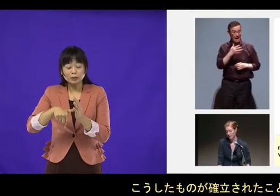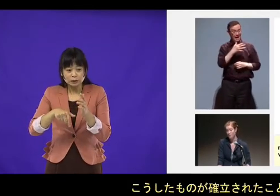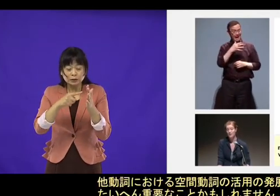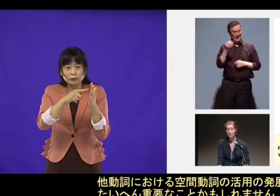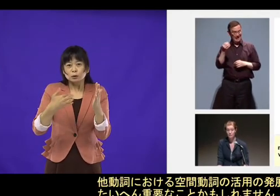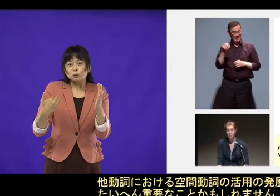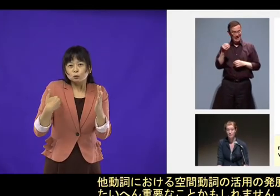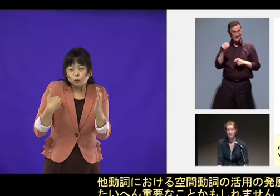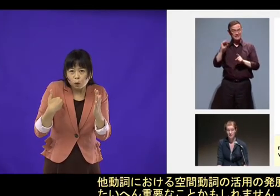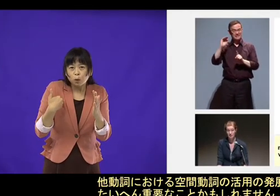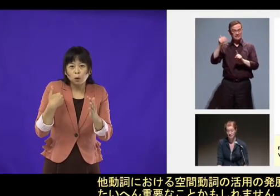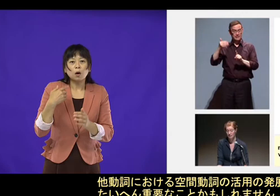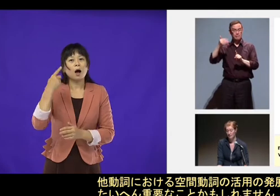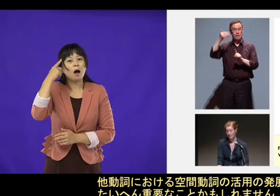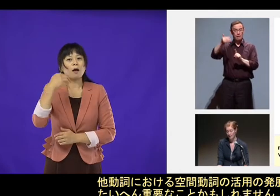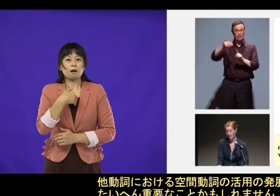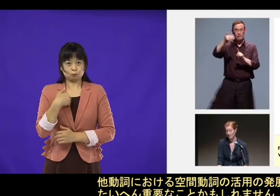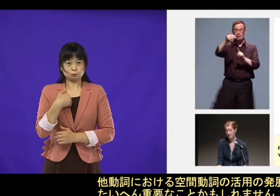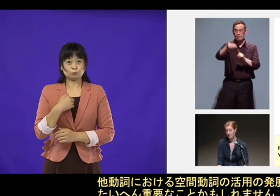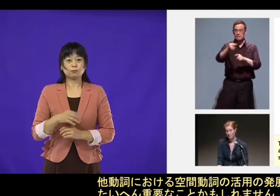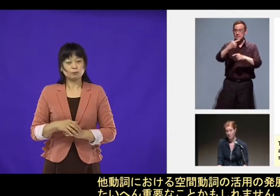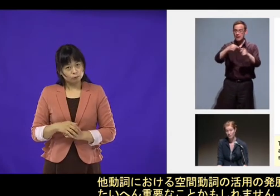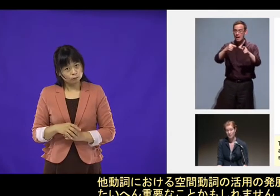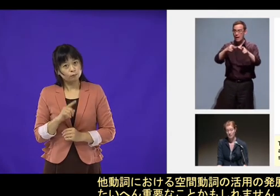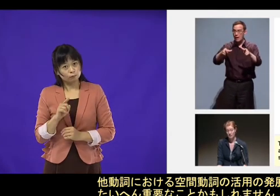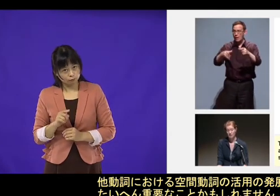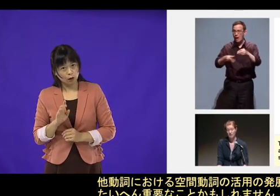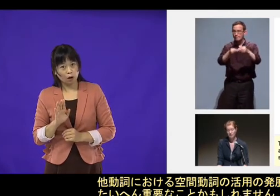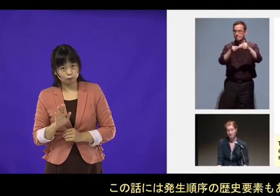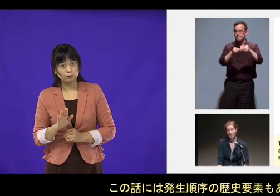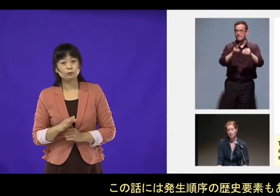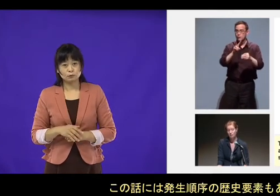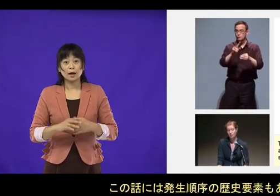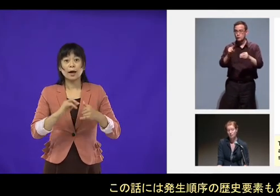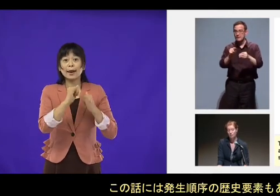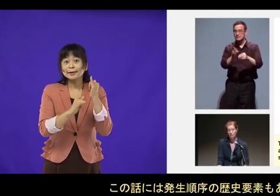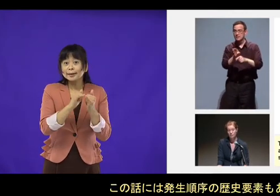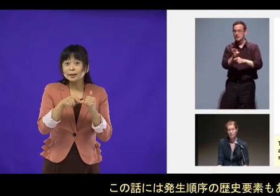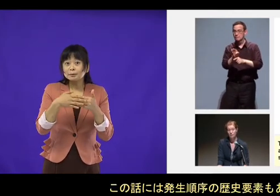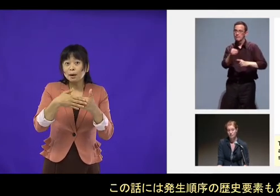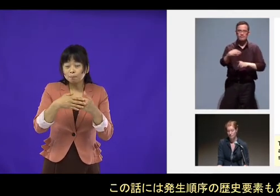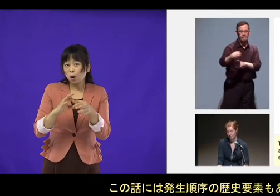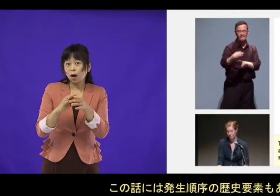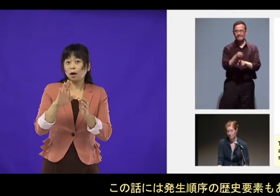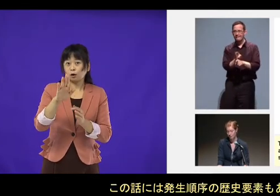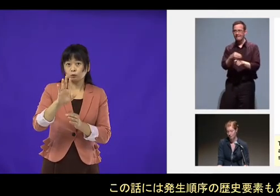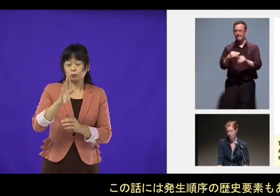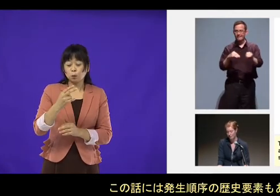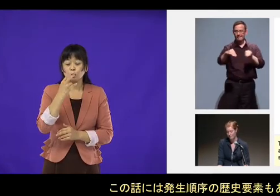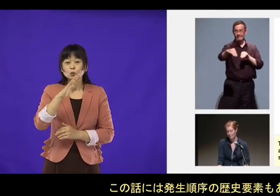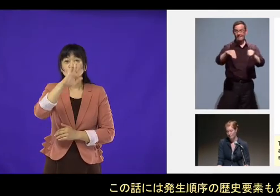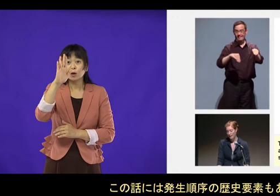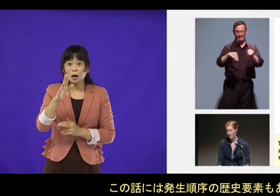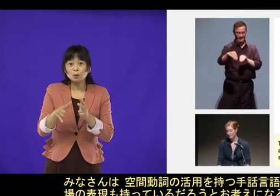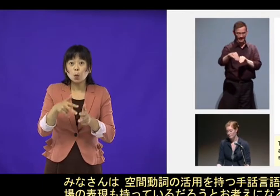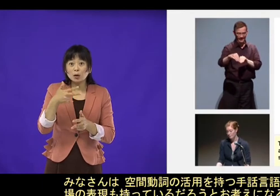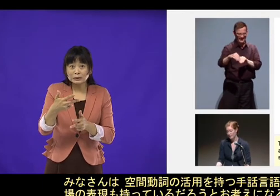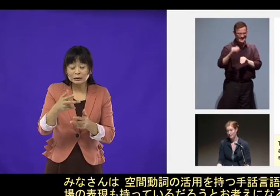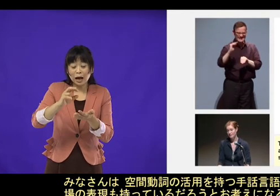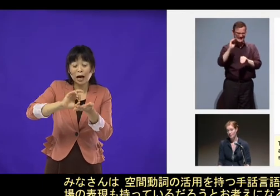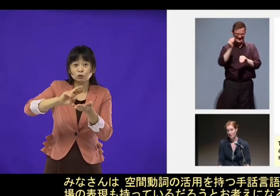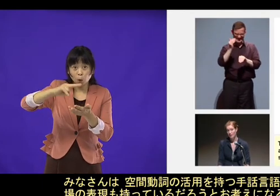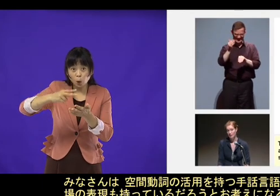of spatial verb inflection and transitive verbs. So there's a historical component to this story. And